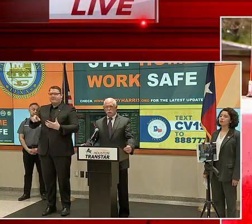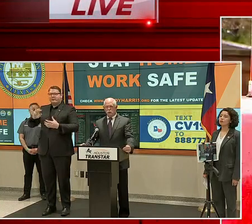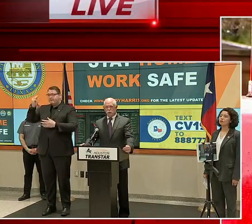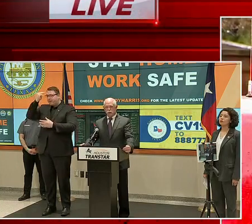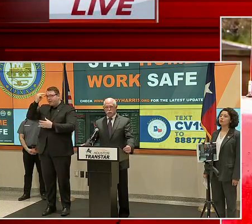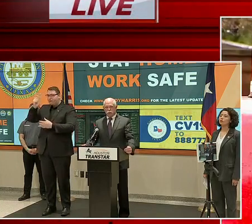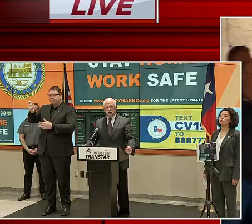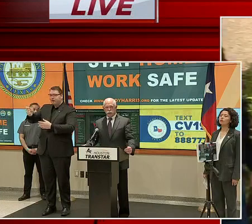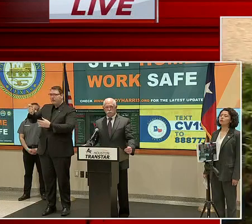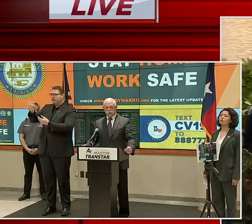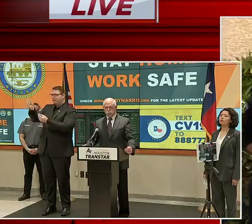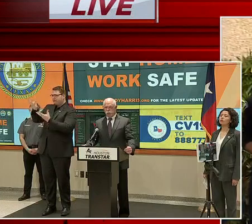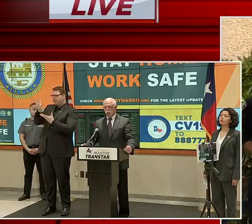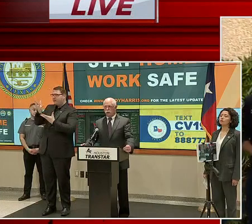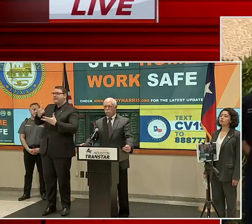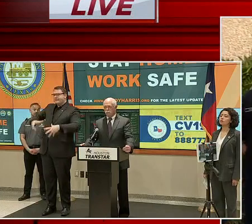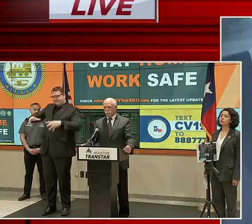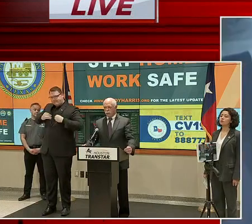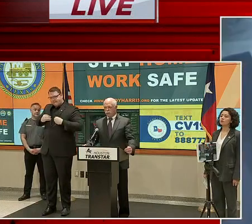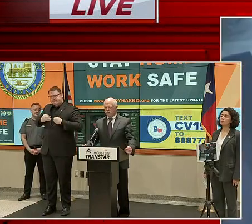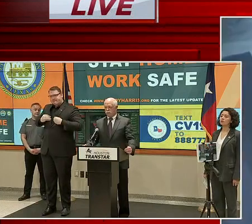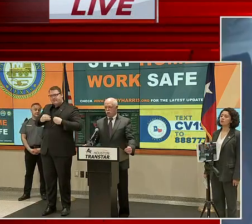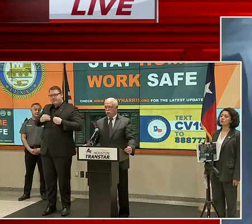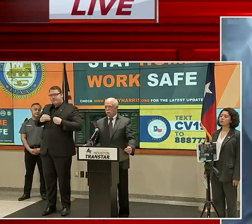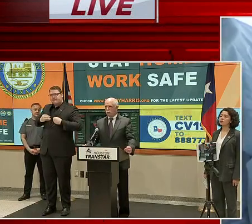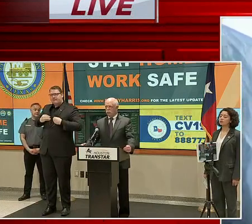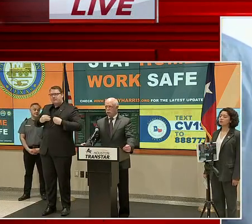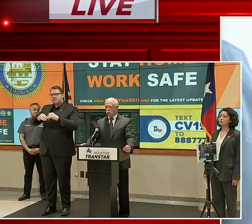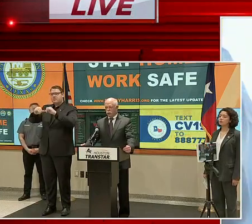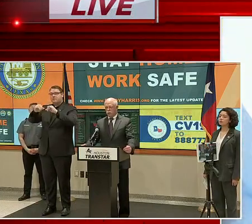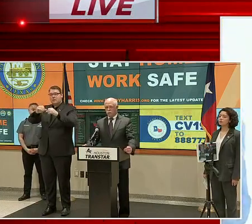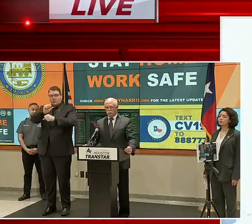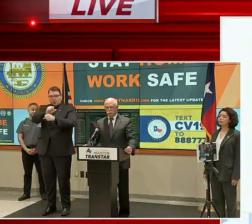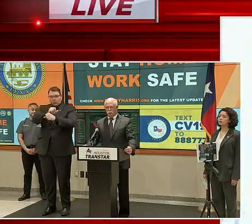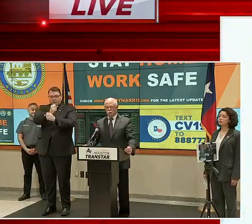safe, because that's how you stop the spread, minimize the spread,